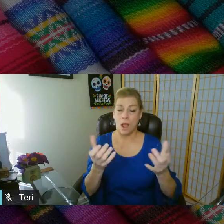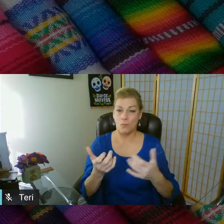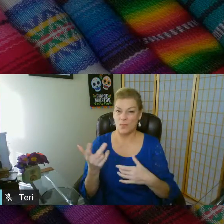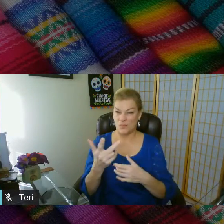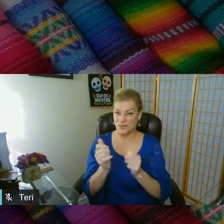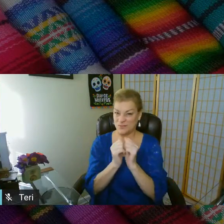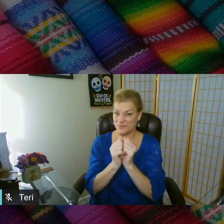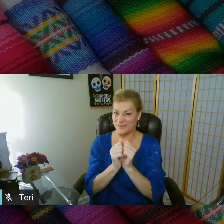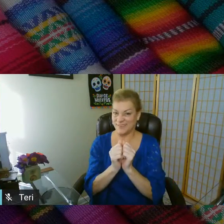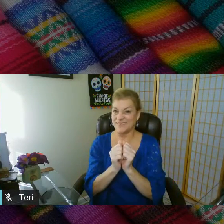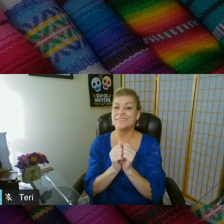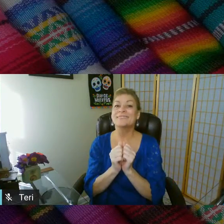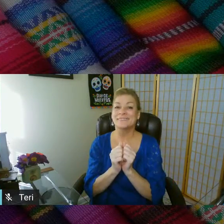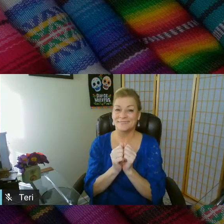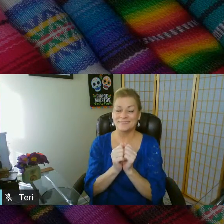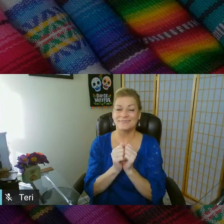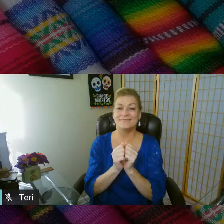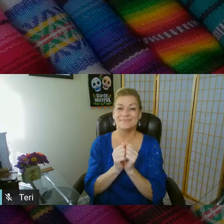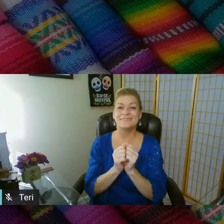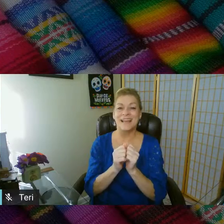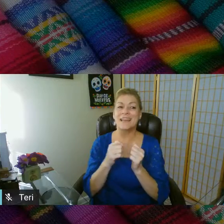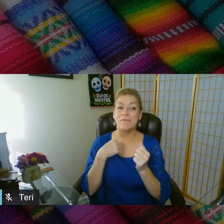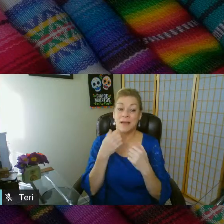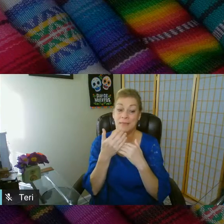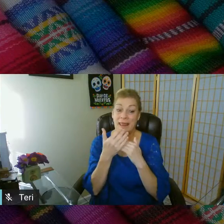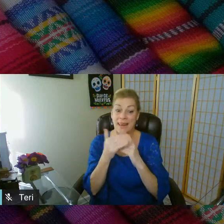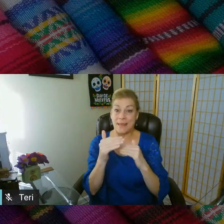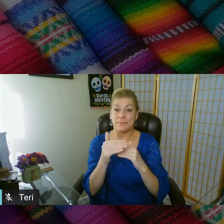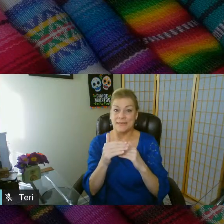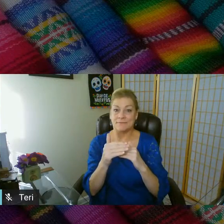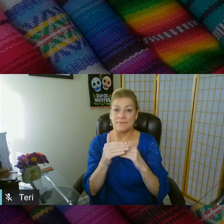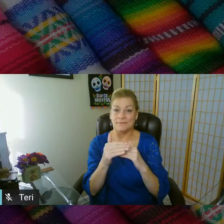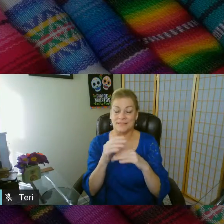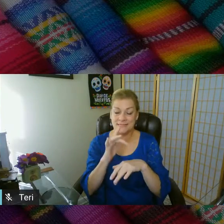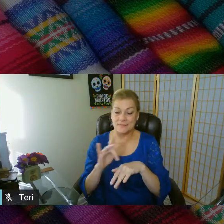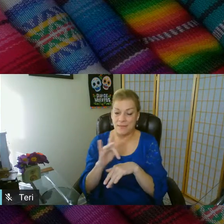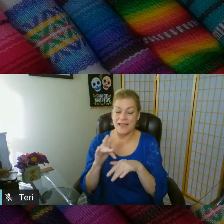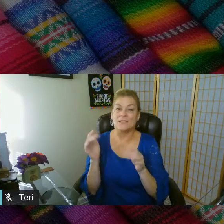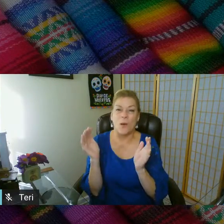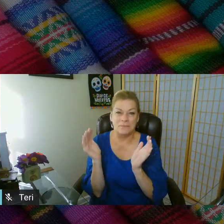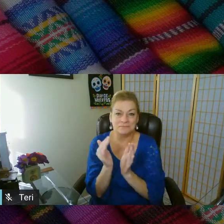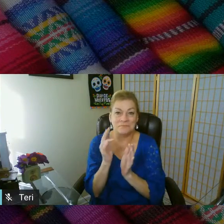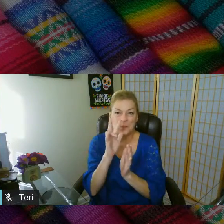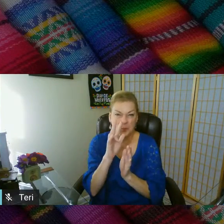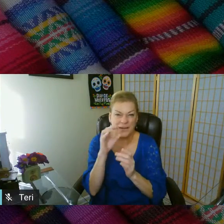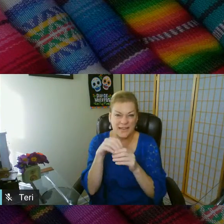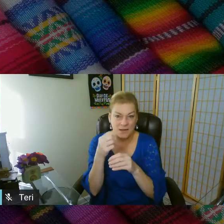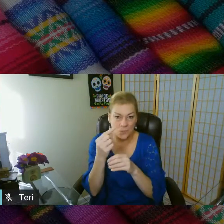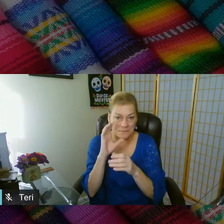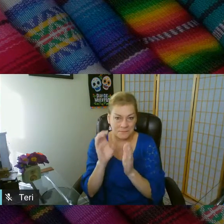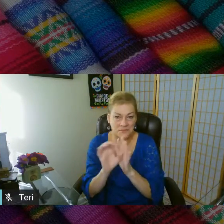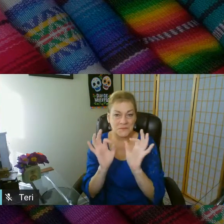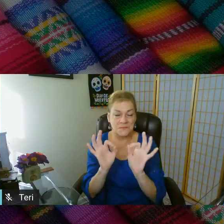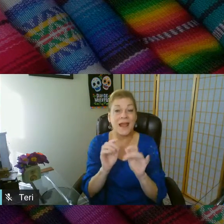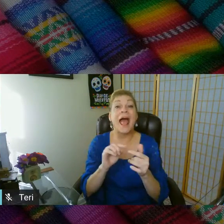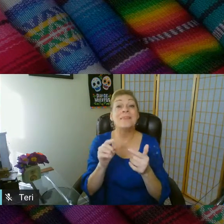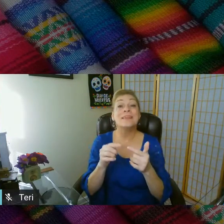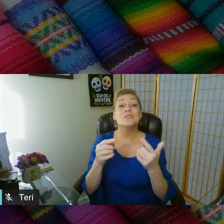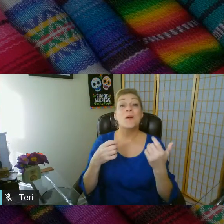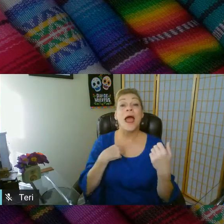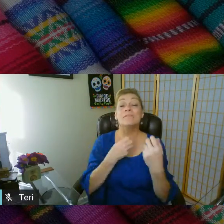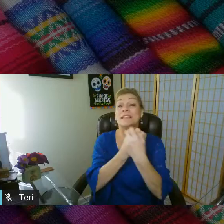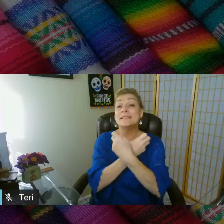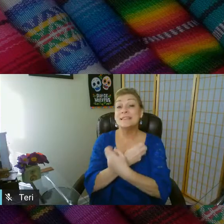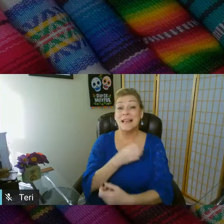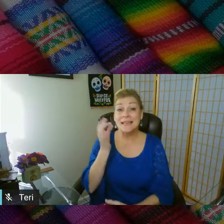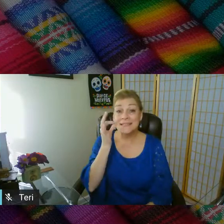together, and I knew I was working with limited space. So I went ahead and used that one. And then you'll see here, there's a little skeleton cat. And many of you